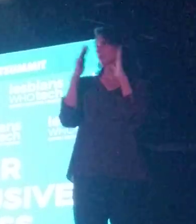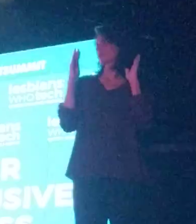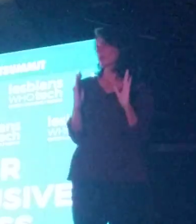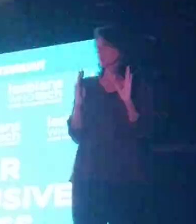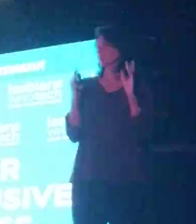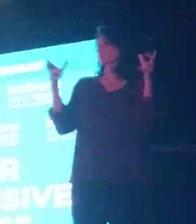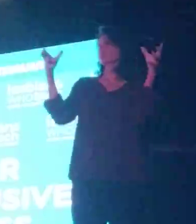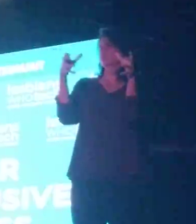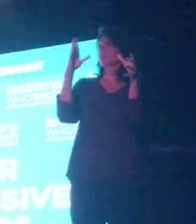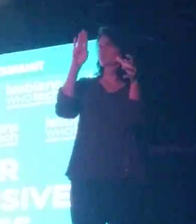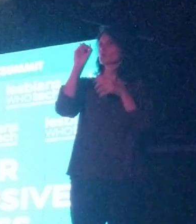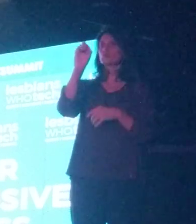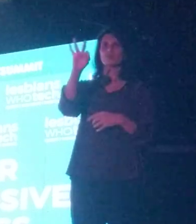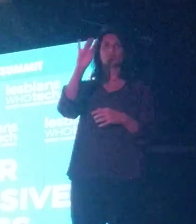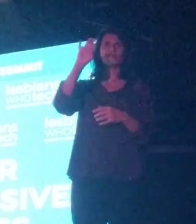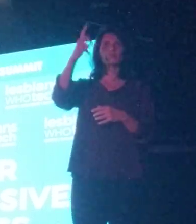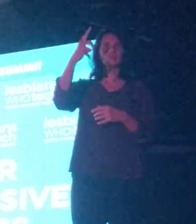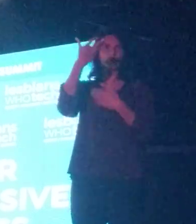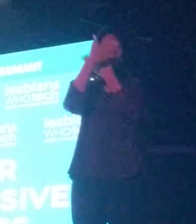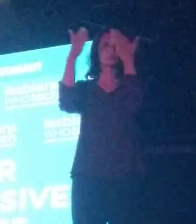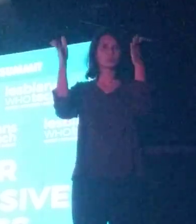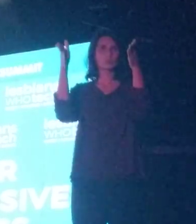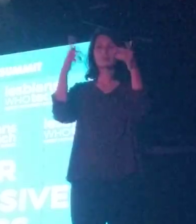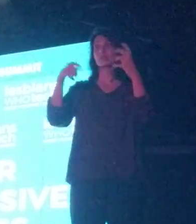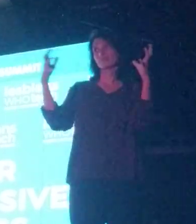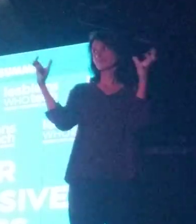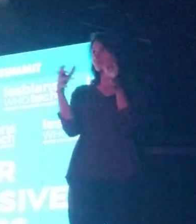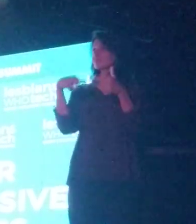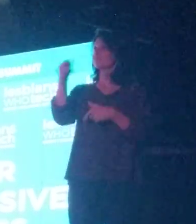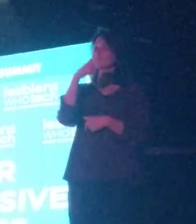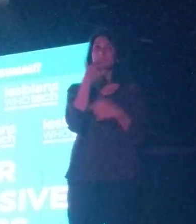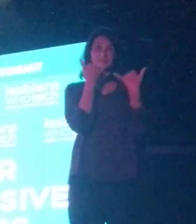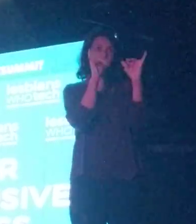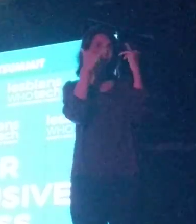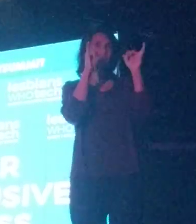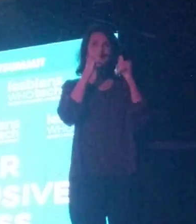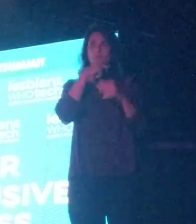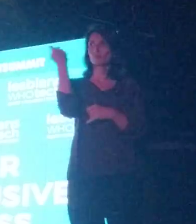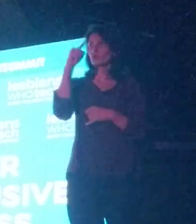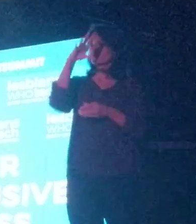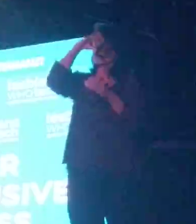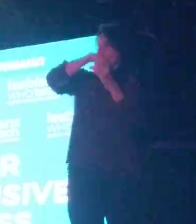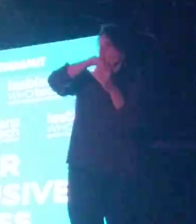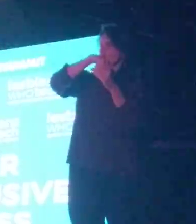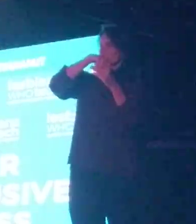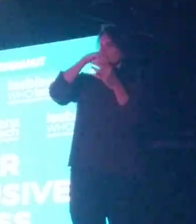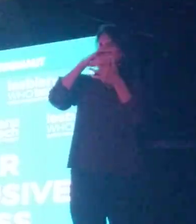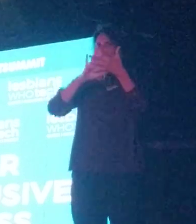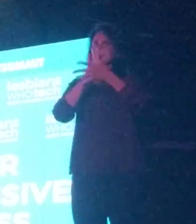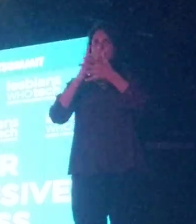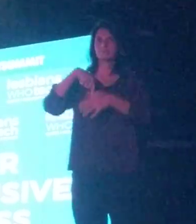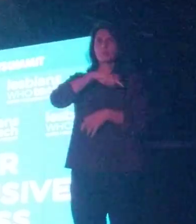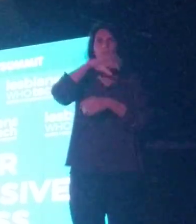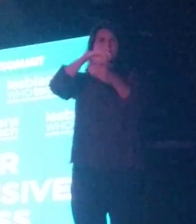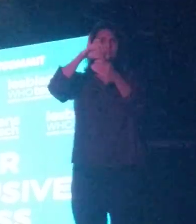The Russians are now clearly in our electoral systems, but we don't have a